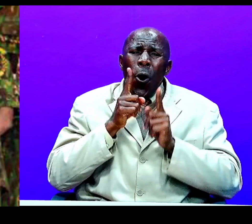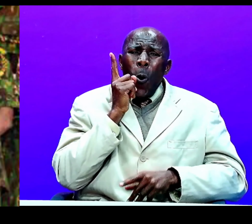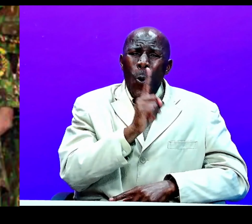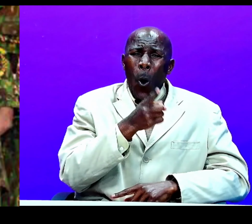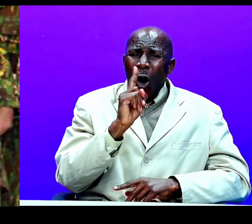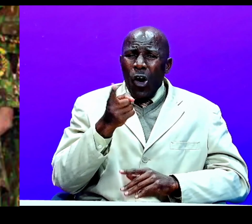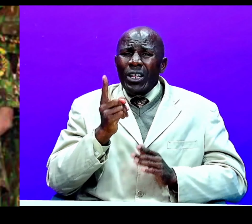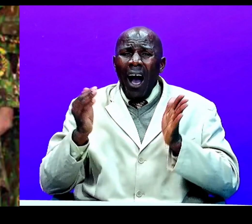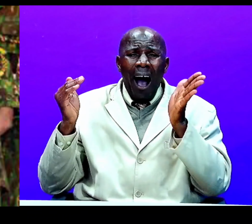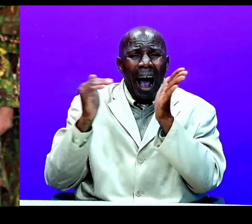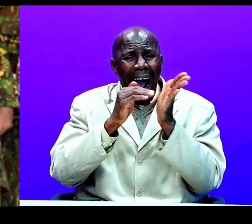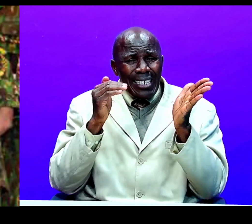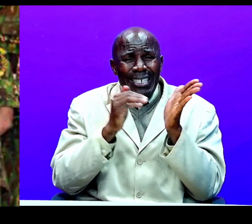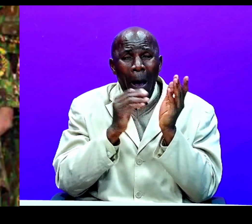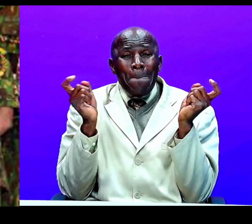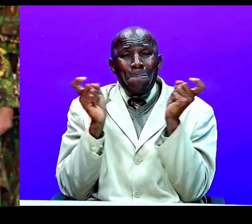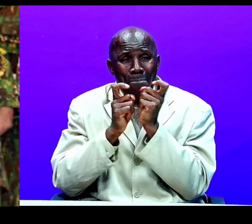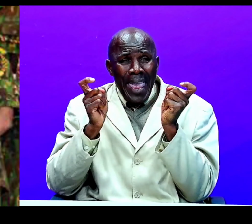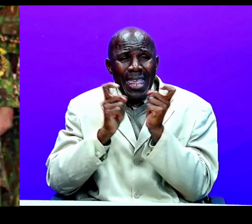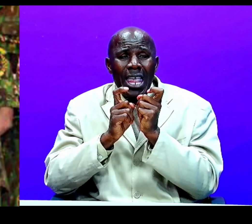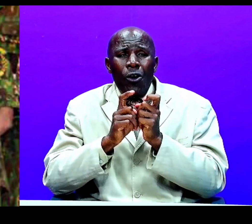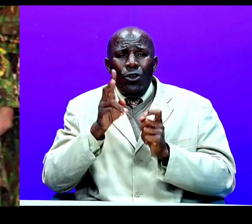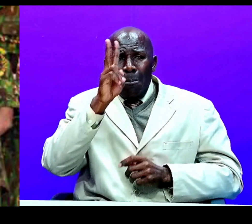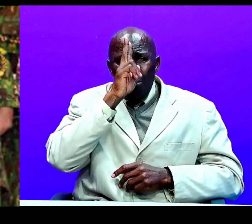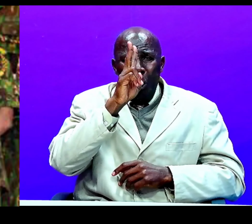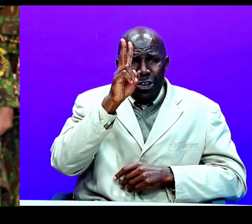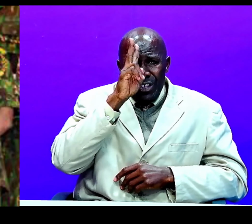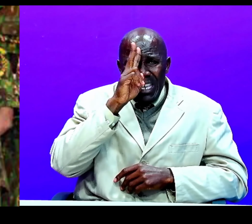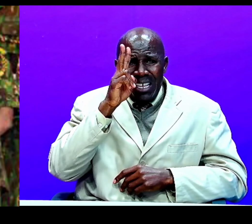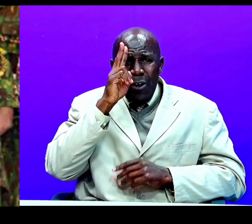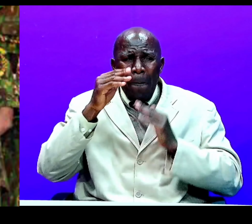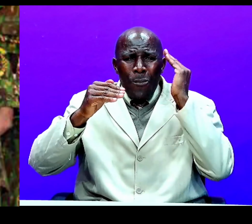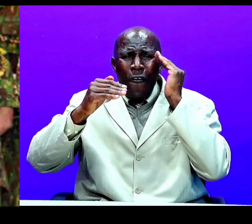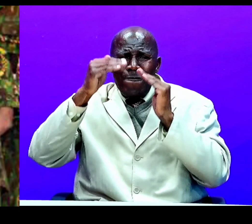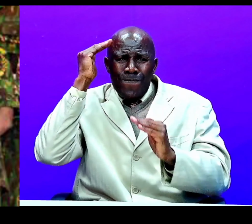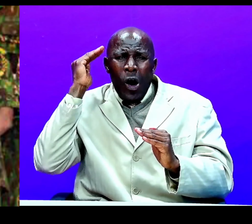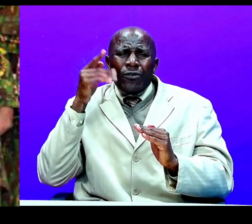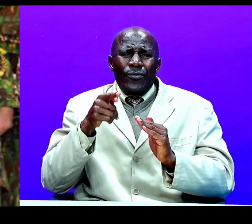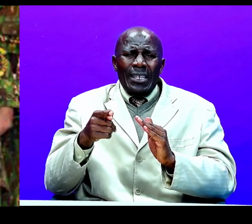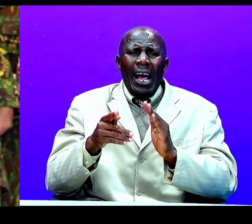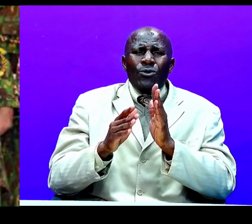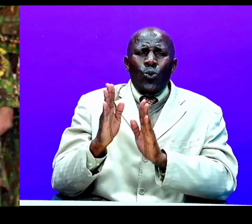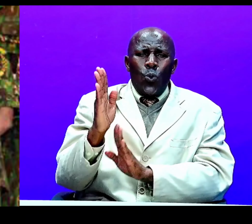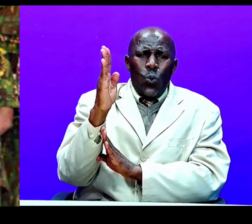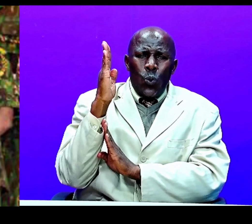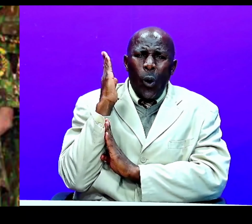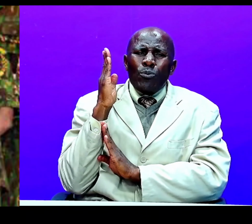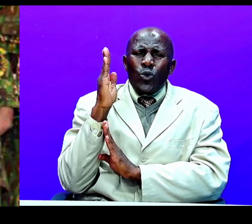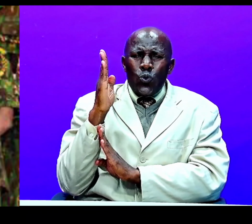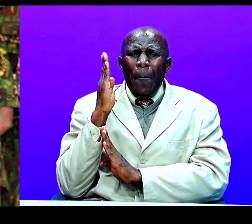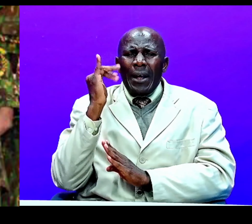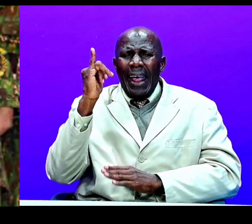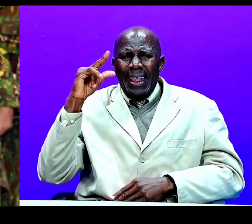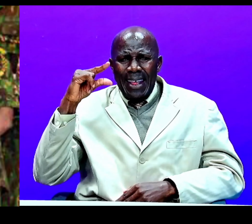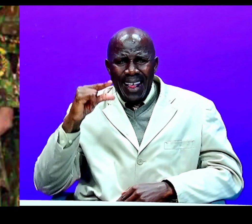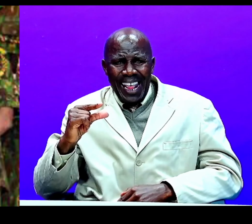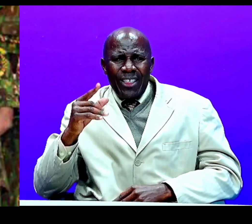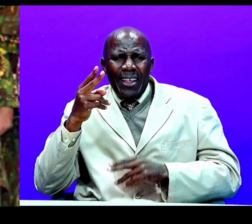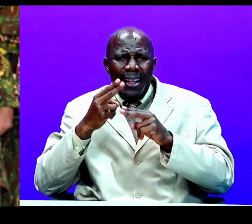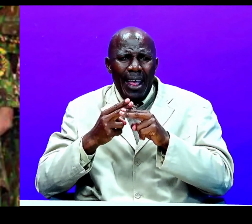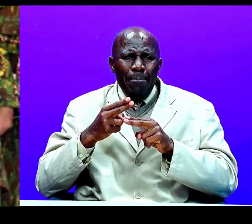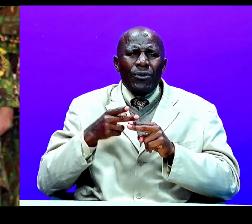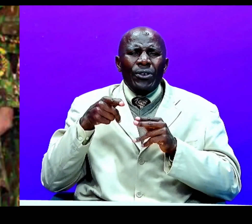destruction and his call for police professionalism, and the Deputy Inspector General